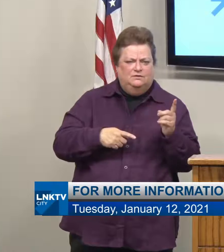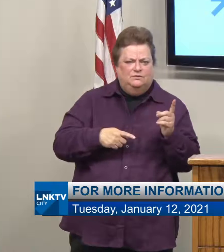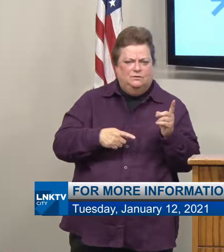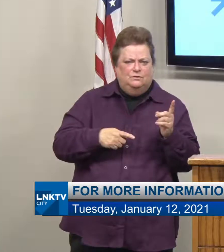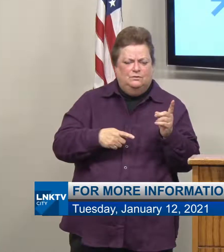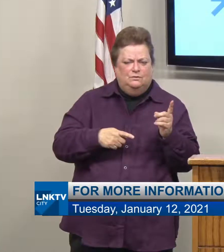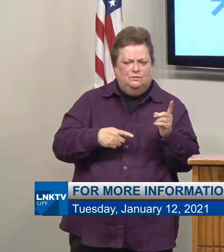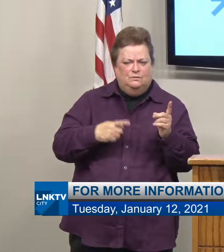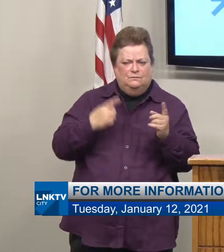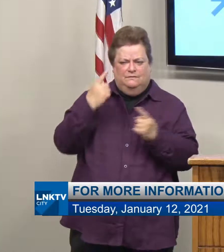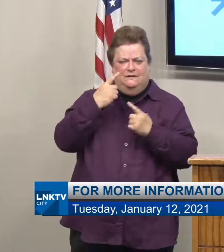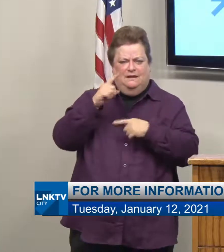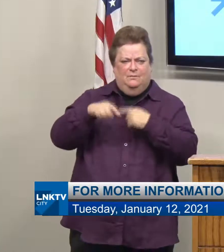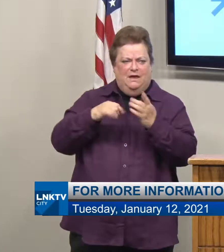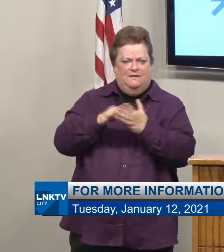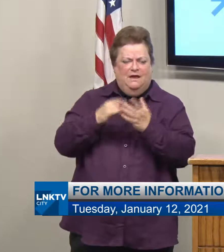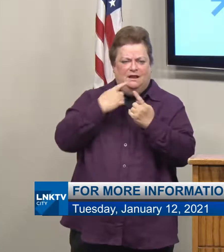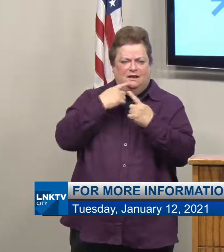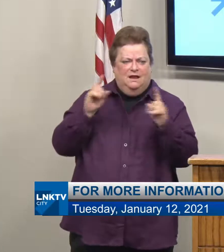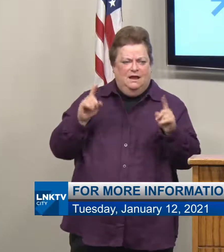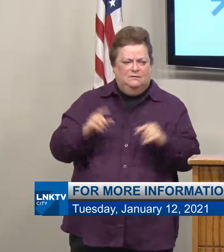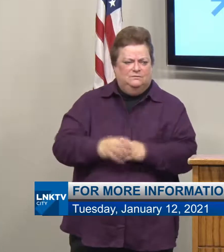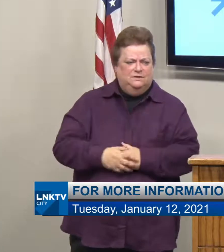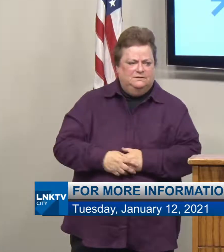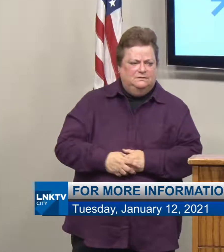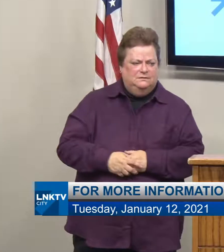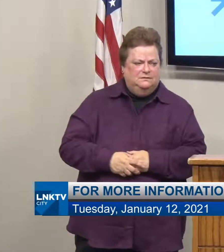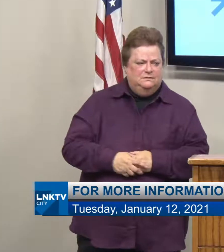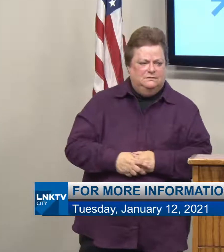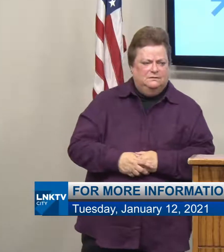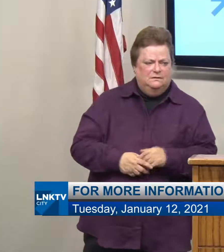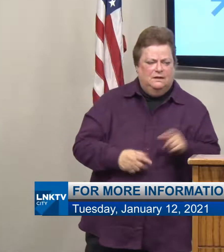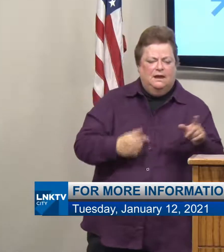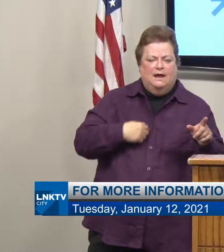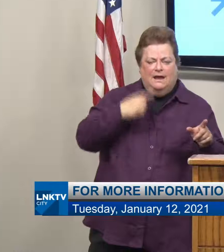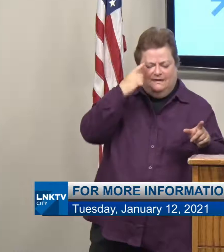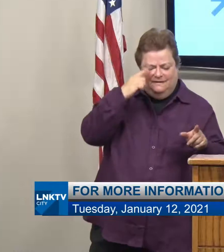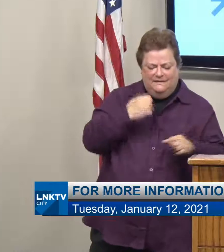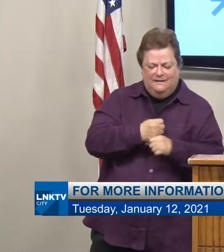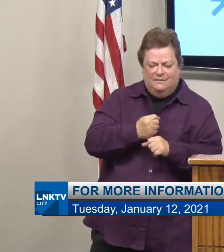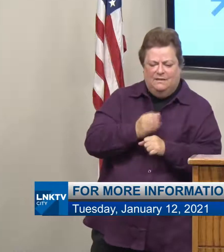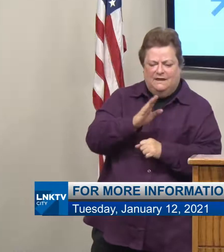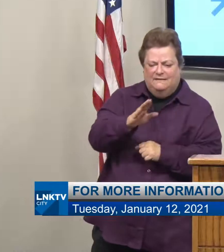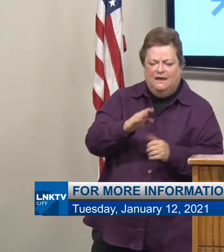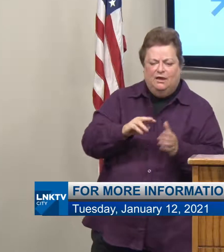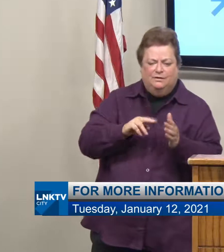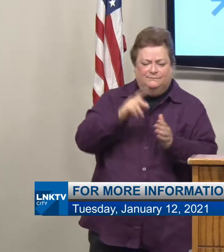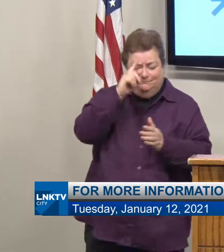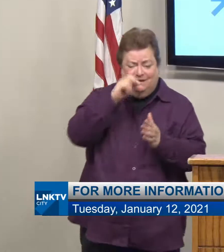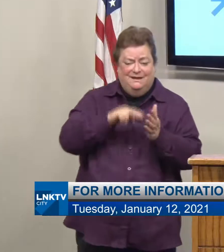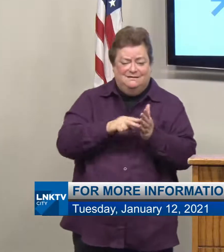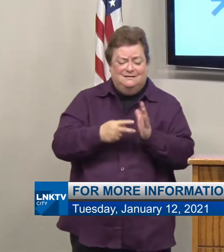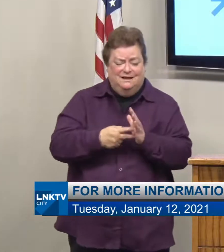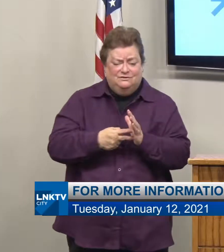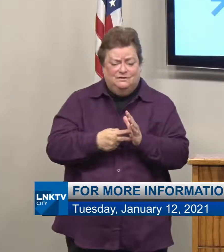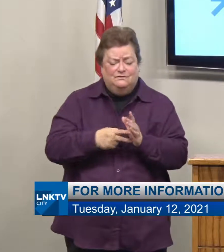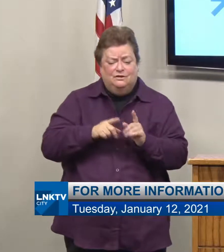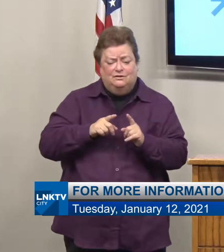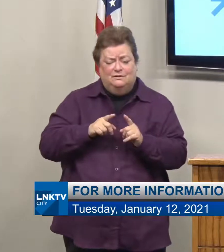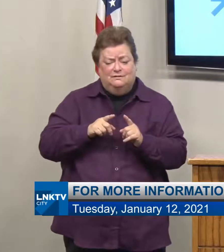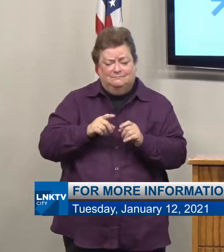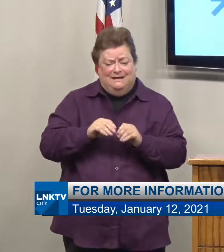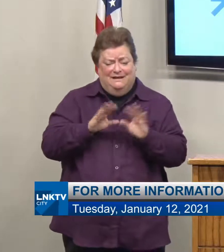by the council? I think they made their intentions clear during their discussion. I